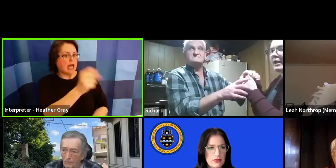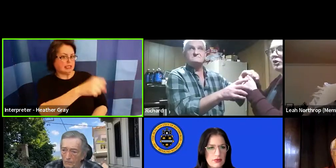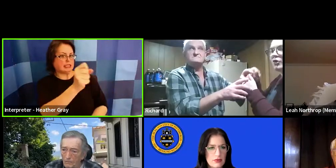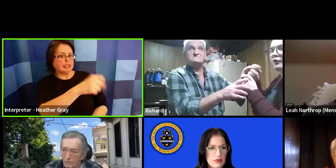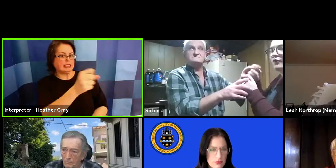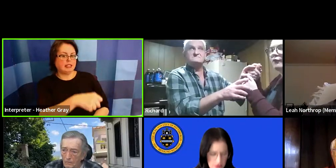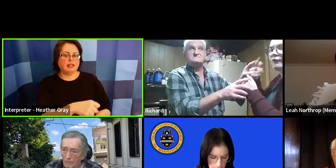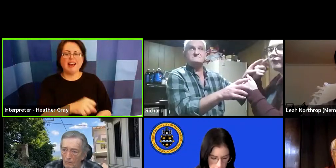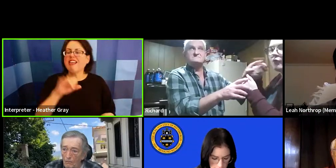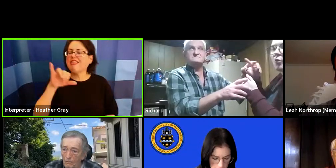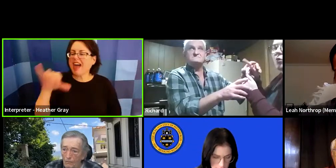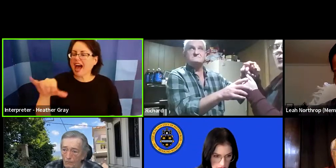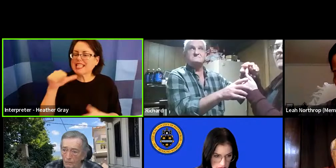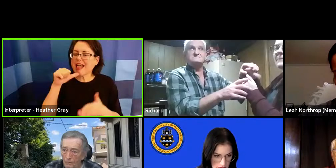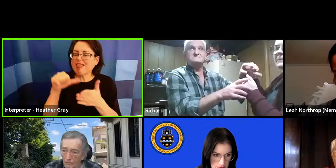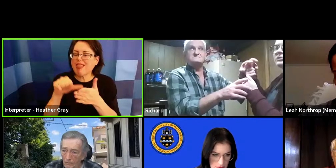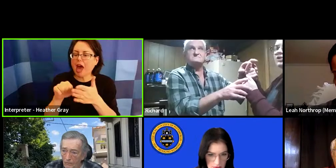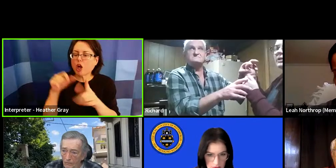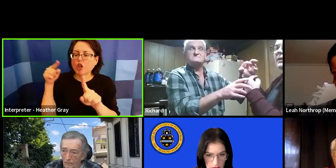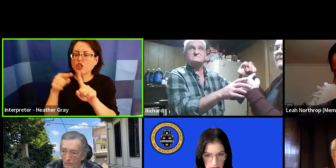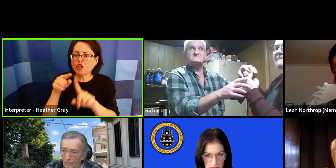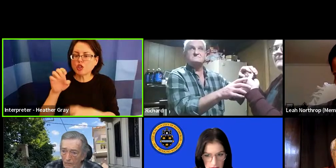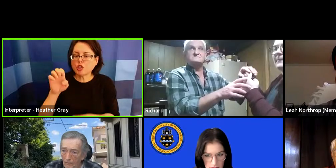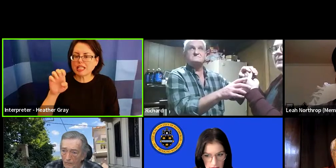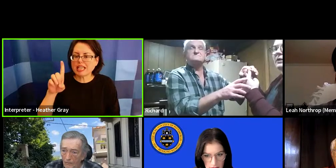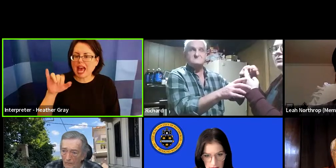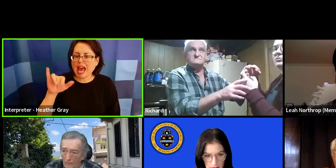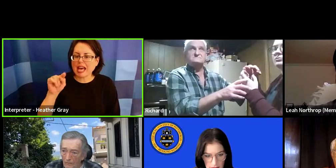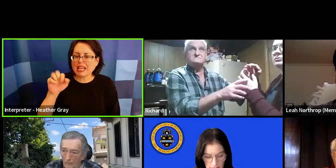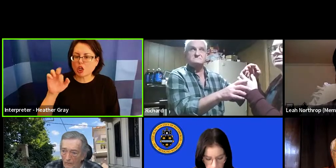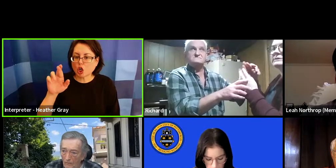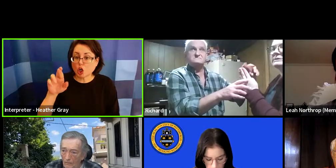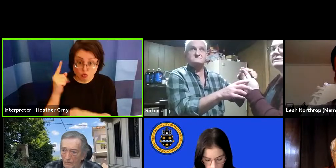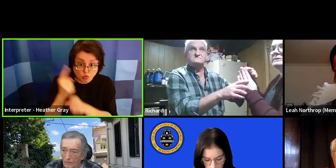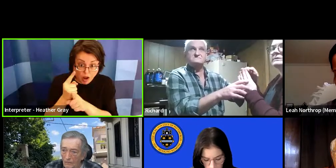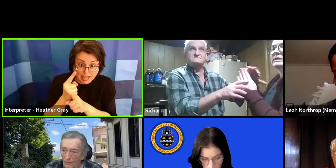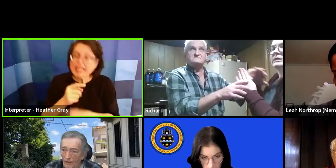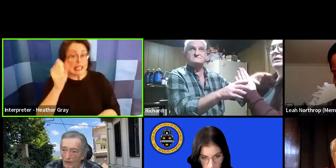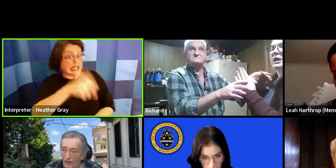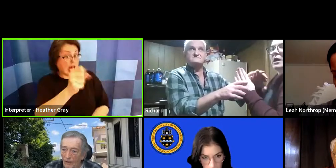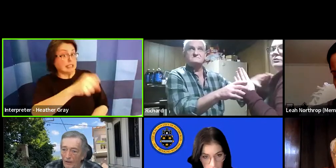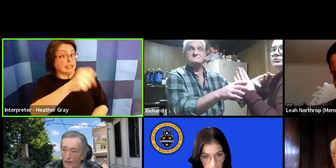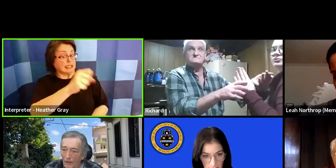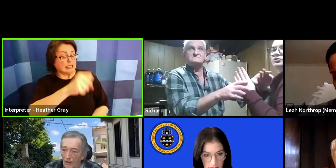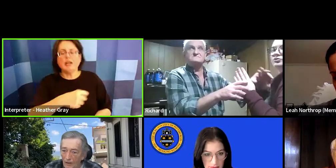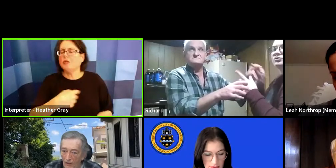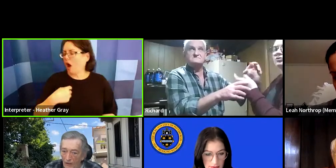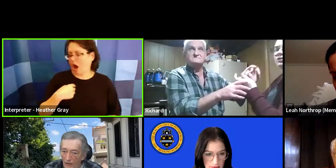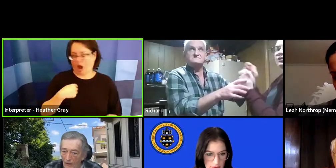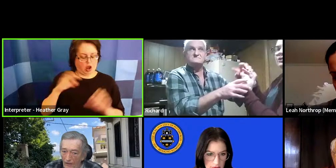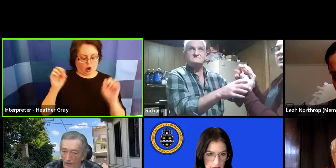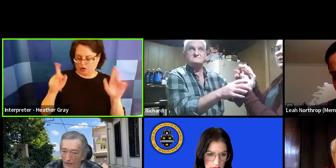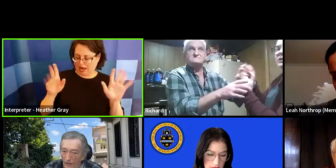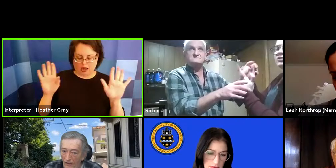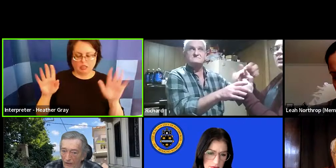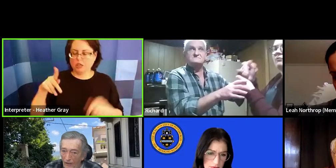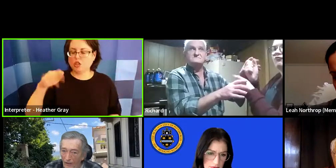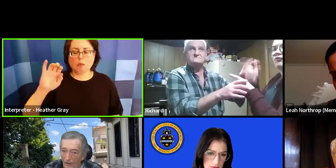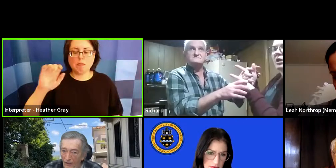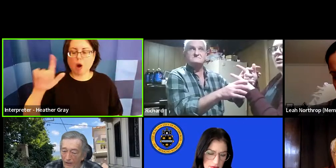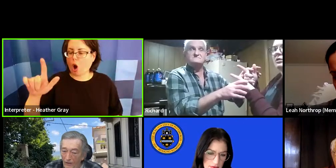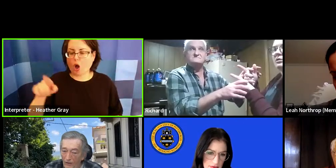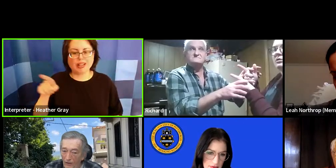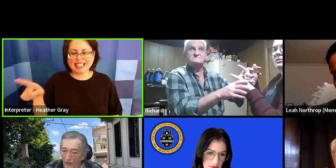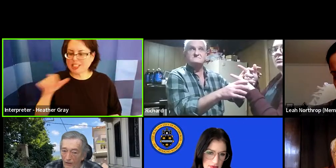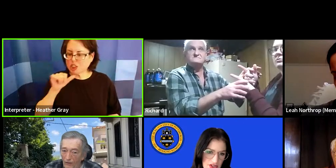a letter to the editor of the Post-Gazette, right? Is that what the agreement was? So that I just wanted to mention that since Paul's not going to have time to talk about